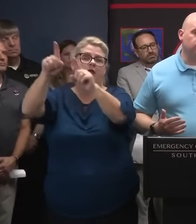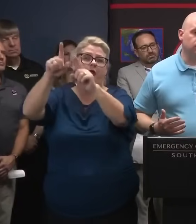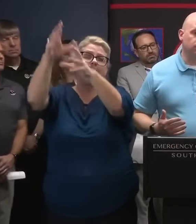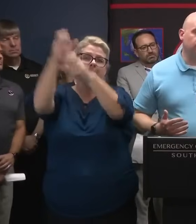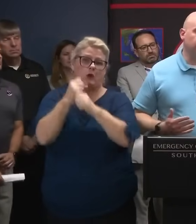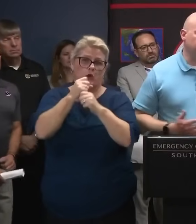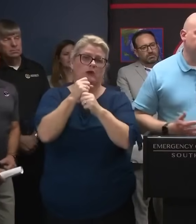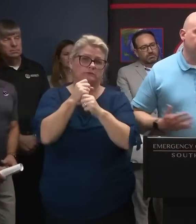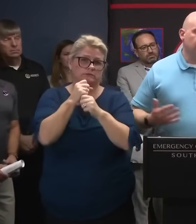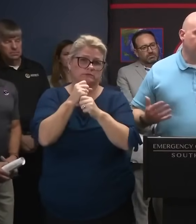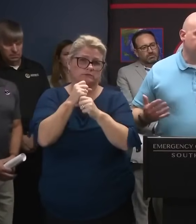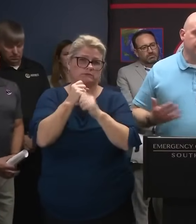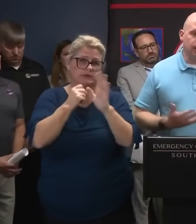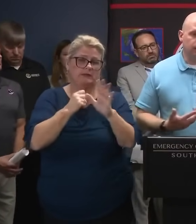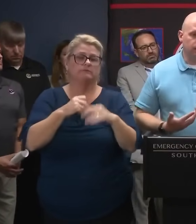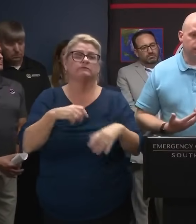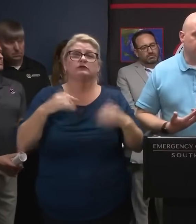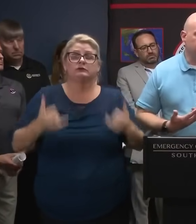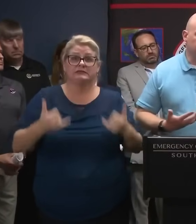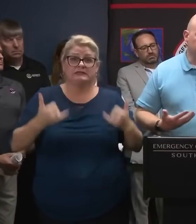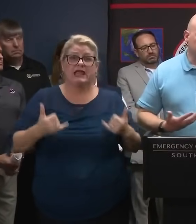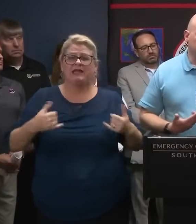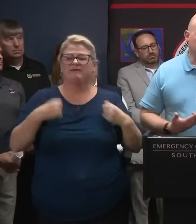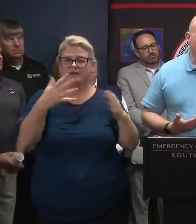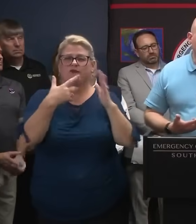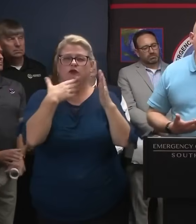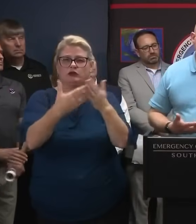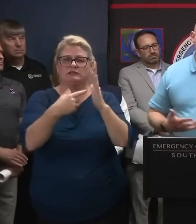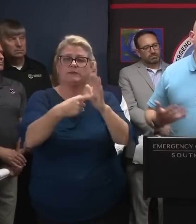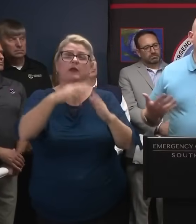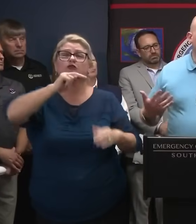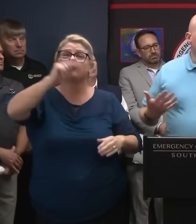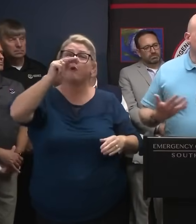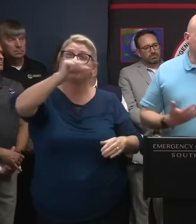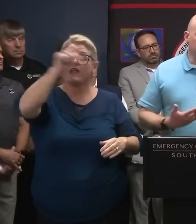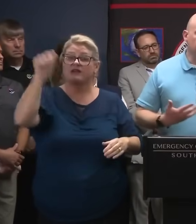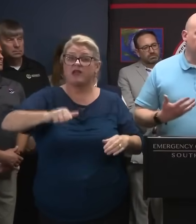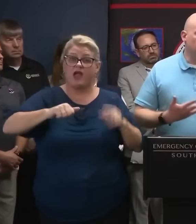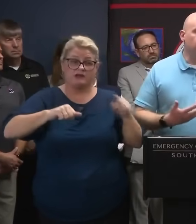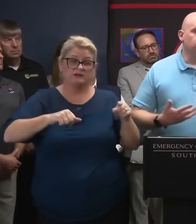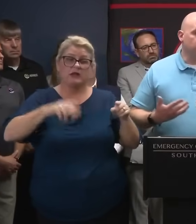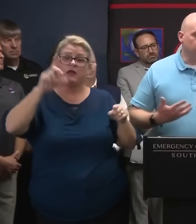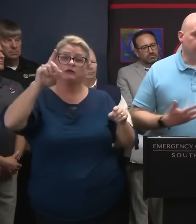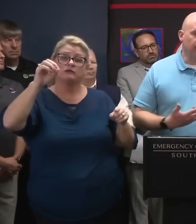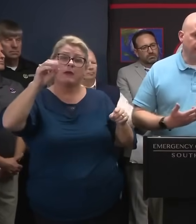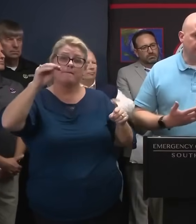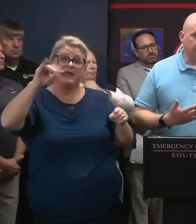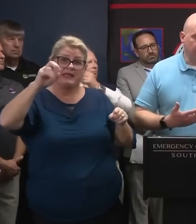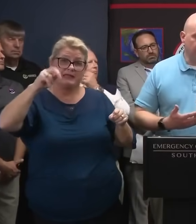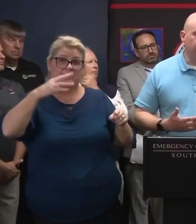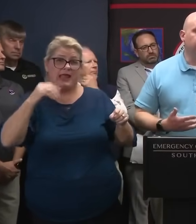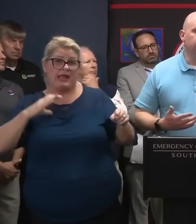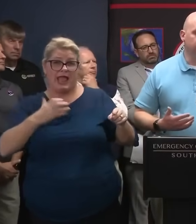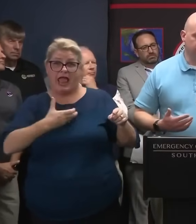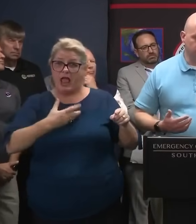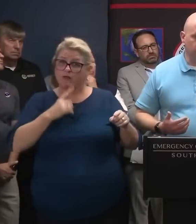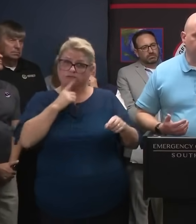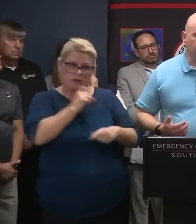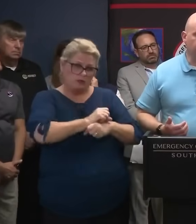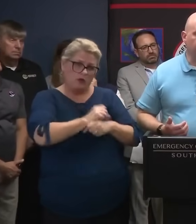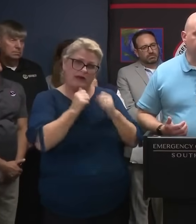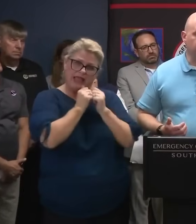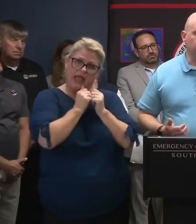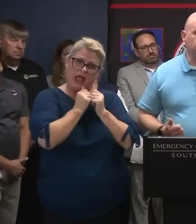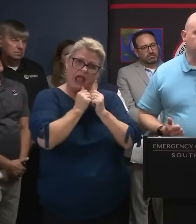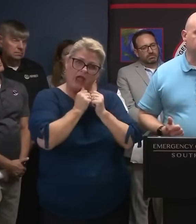very closely with them. In fact, today is a good example in the North Augusta area. Dominion and our crews were working hand in glove.